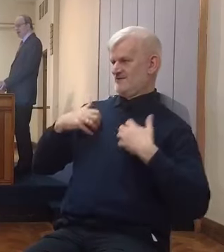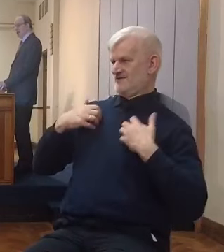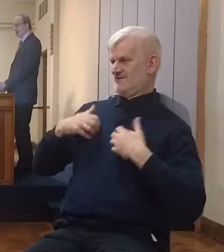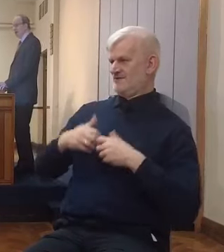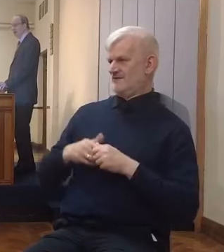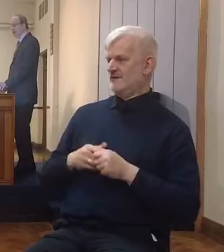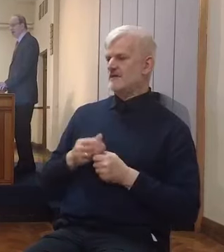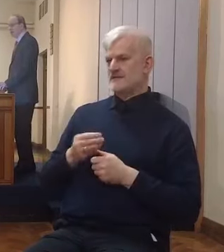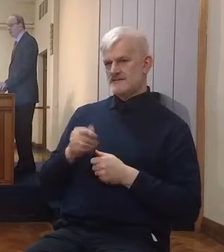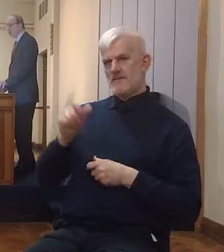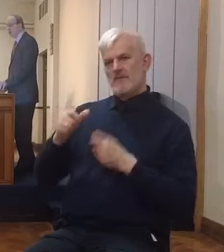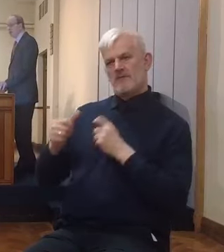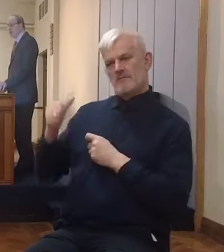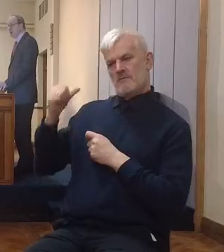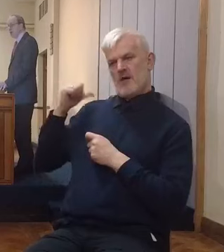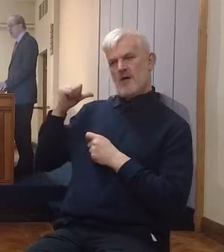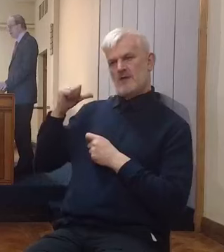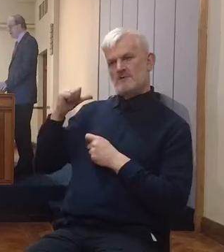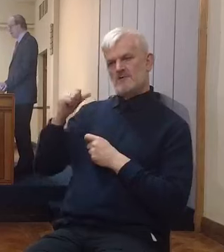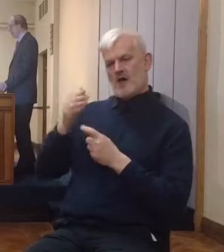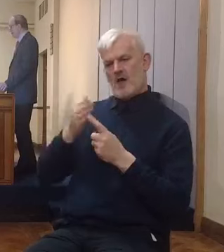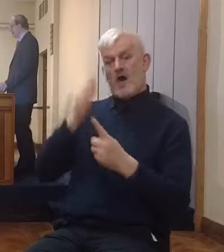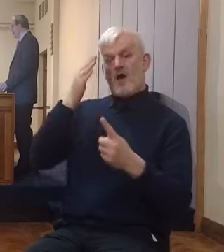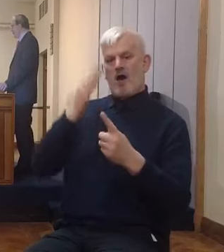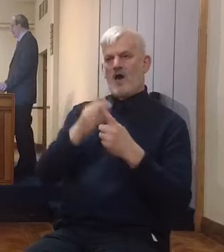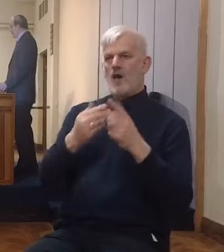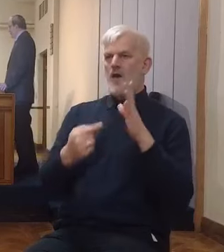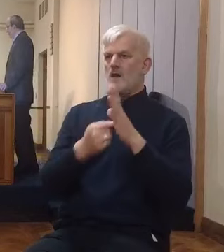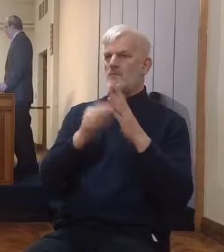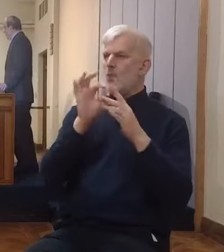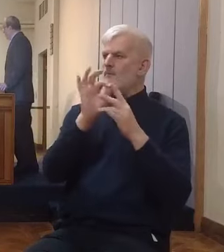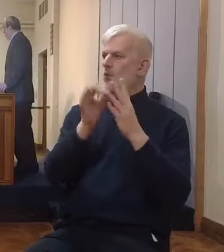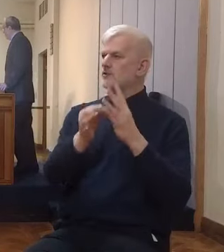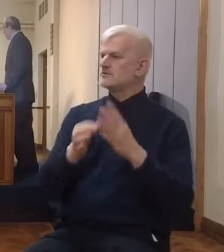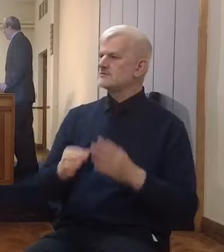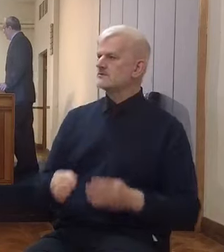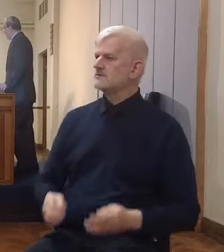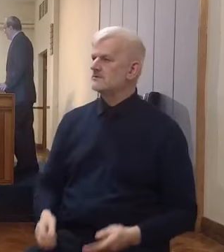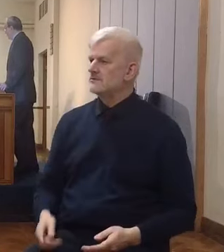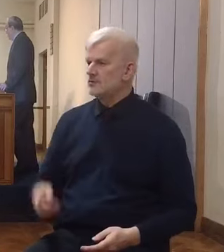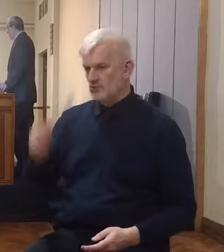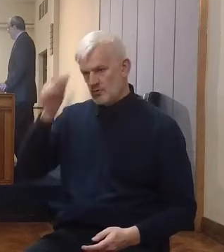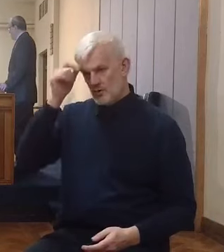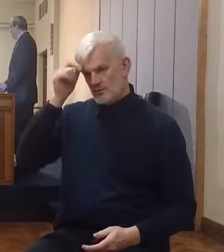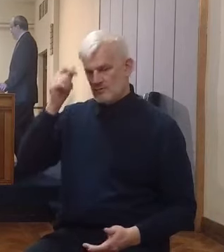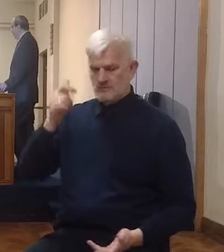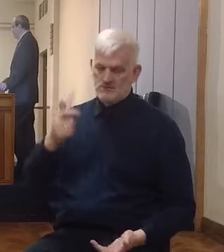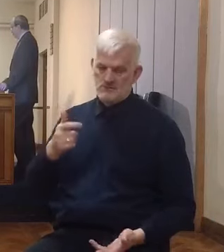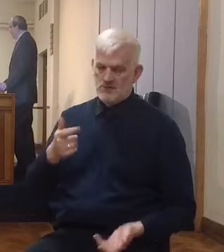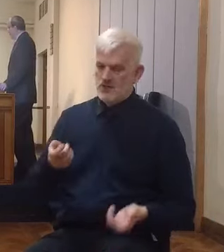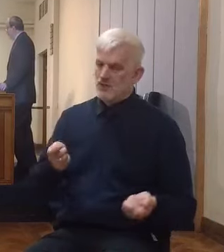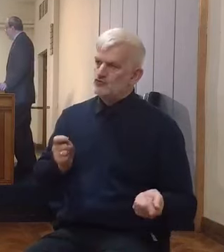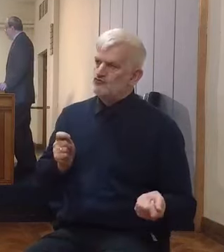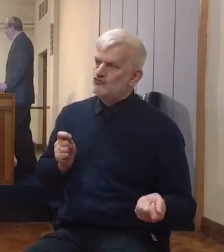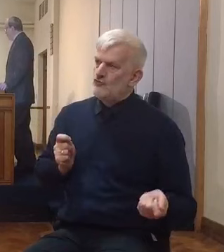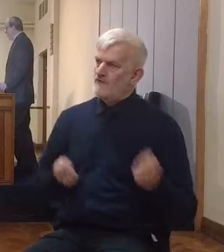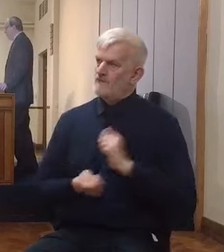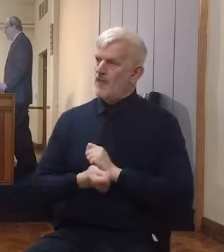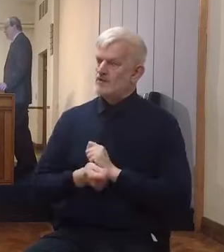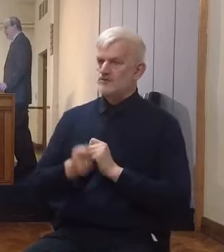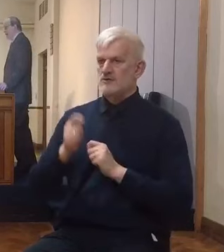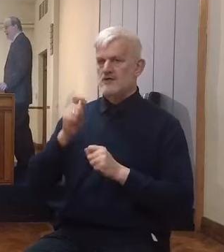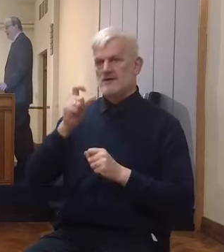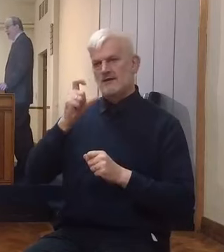at identifying principal points. You think of the Reformation, you think of Calvin